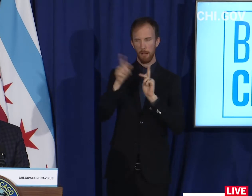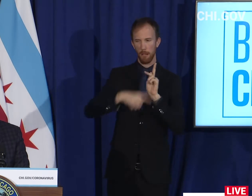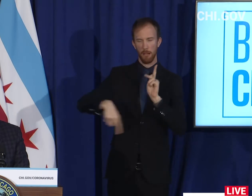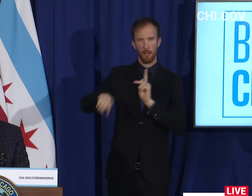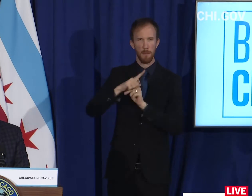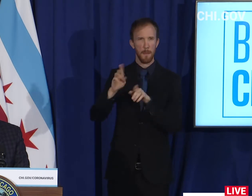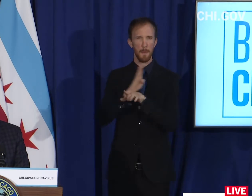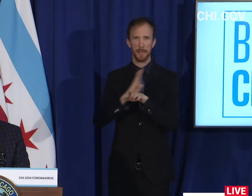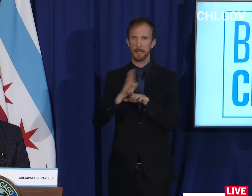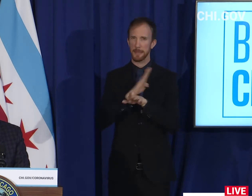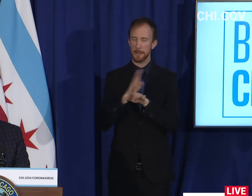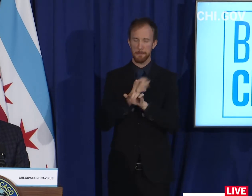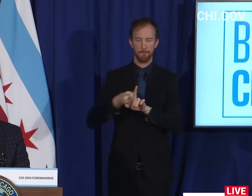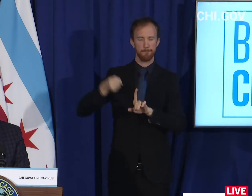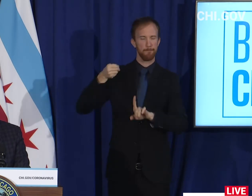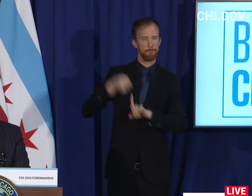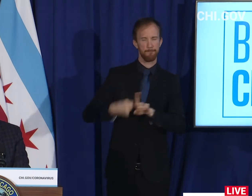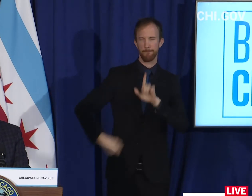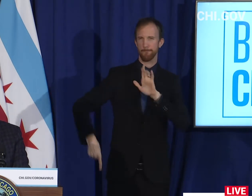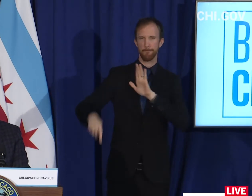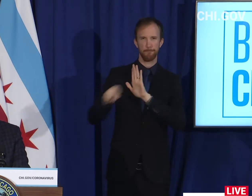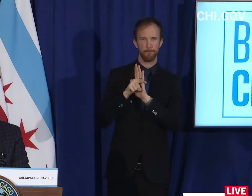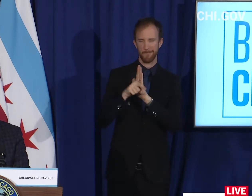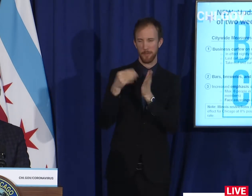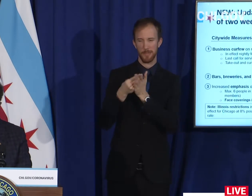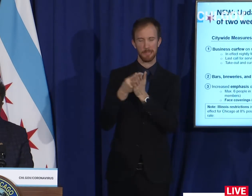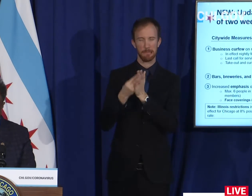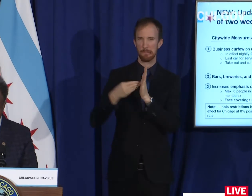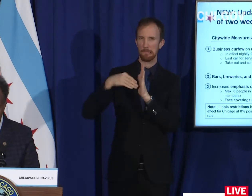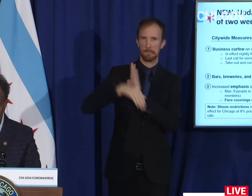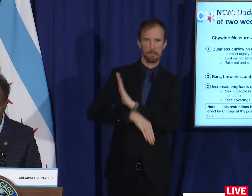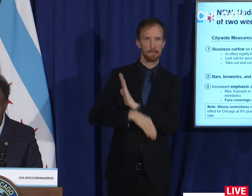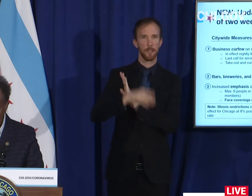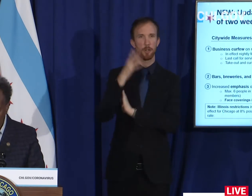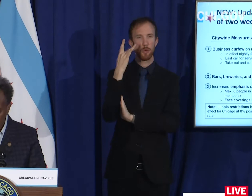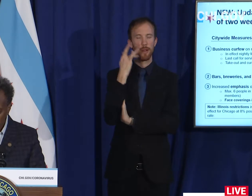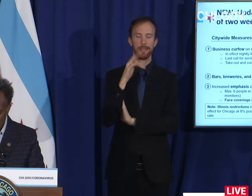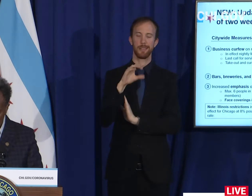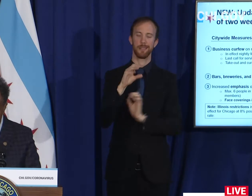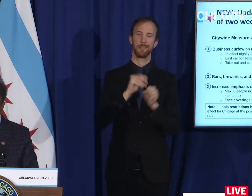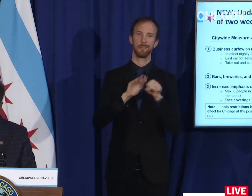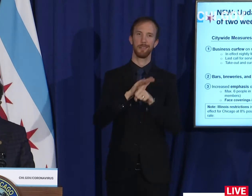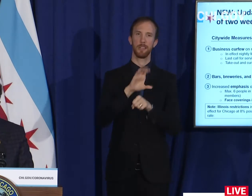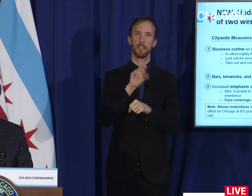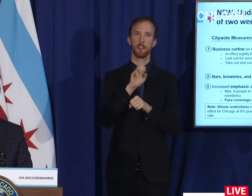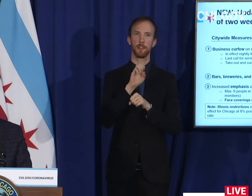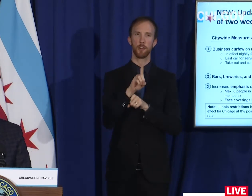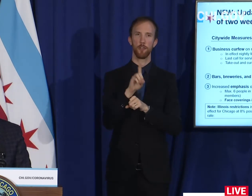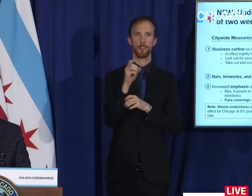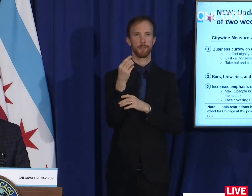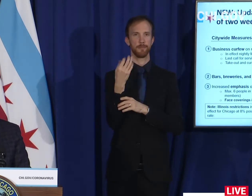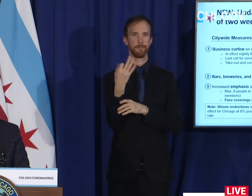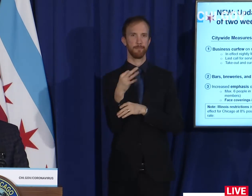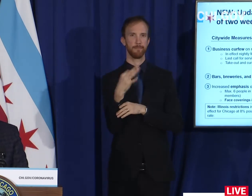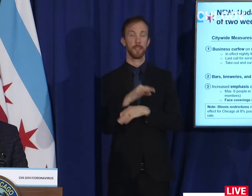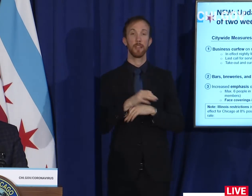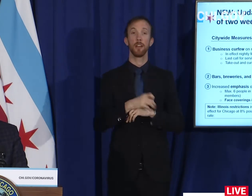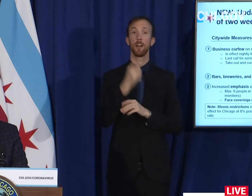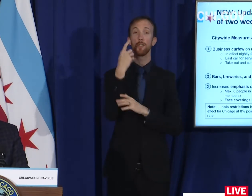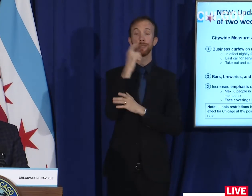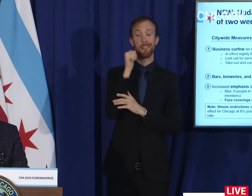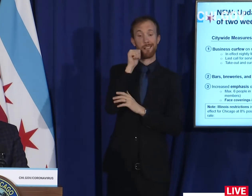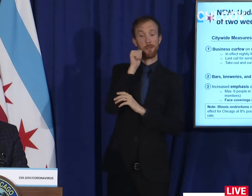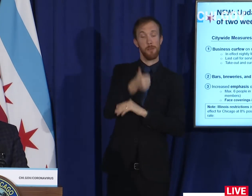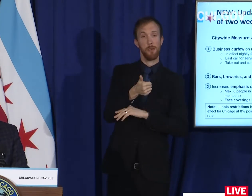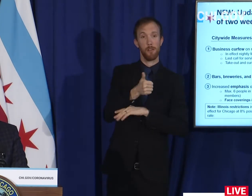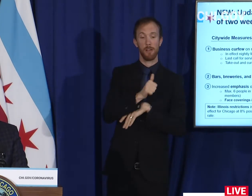COVID-19. A business curfew means the following. Effective tomorrow, all non-essential businesses